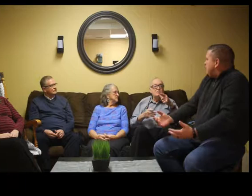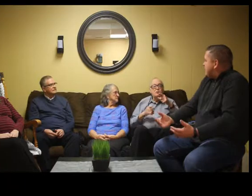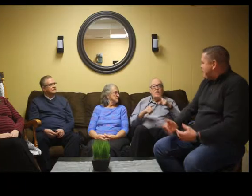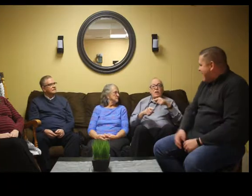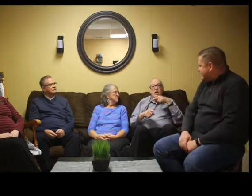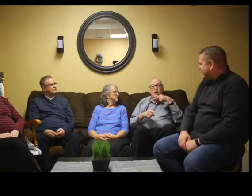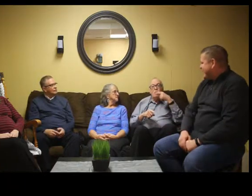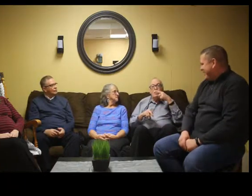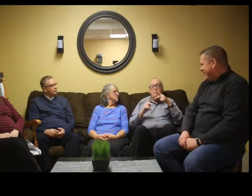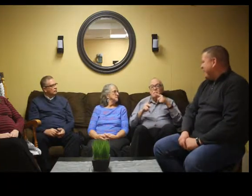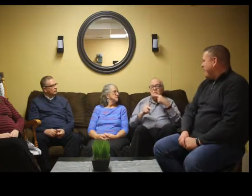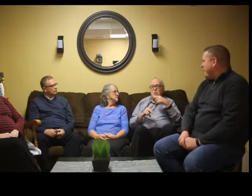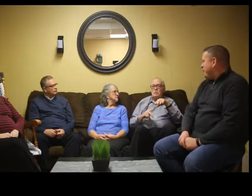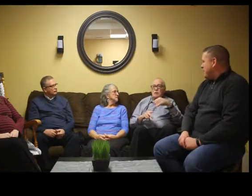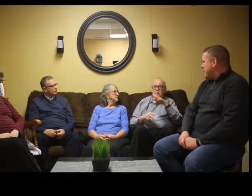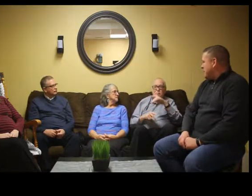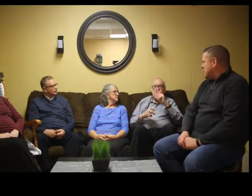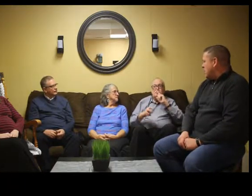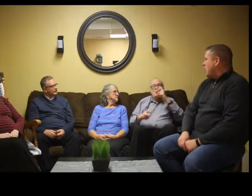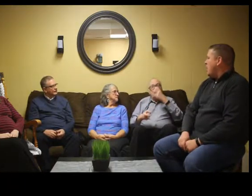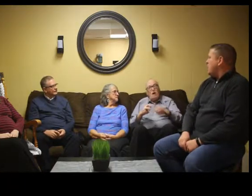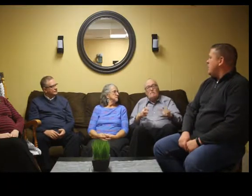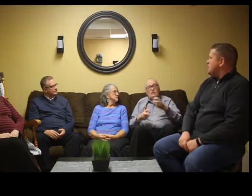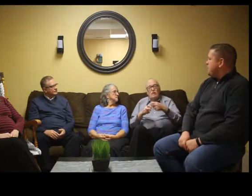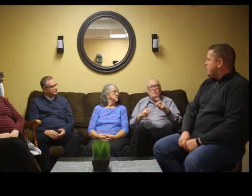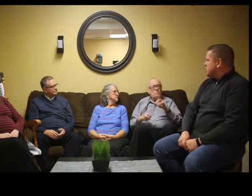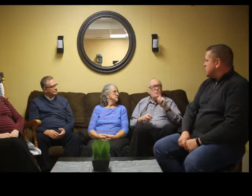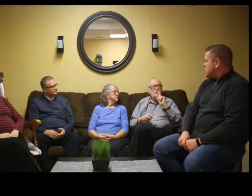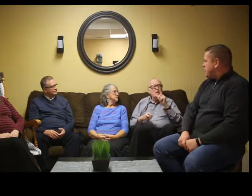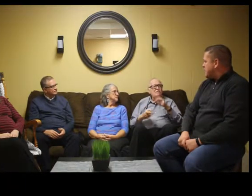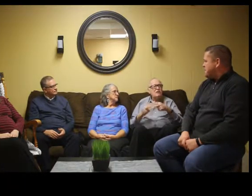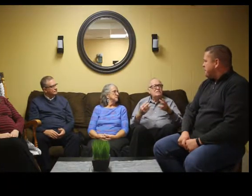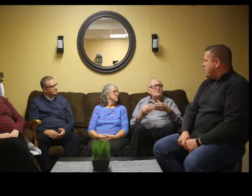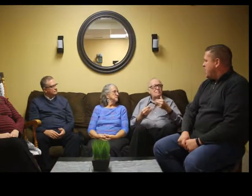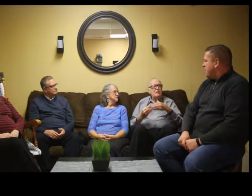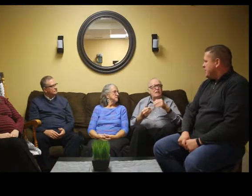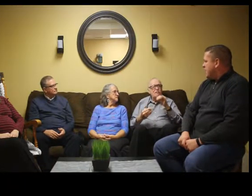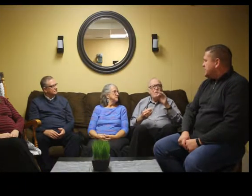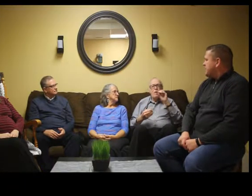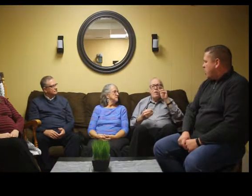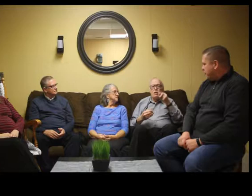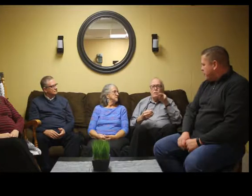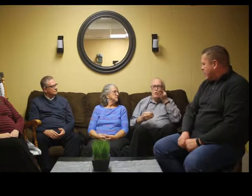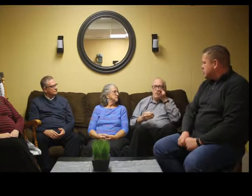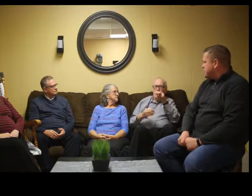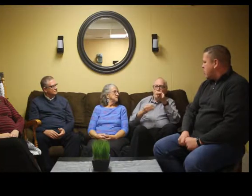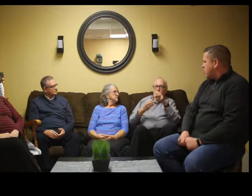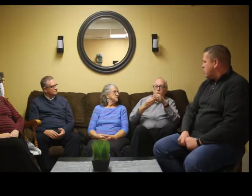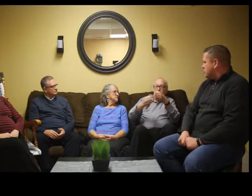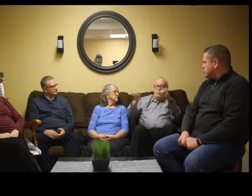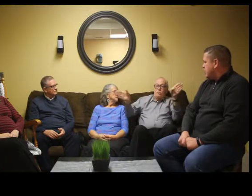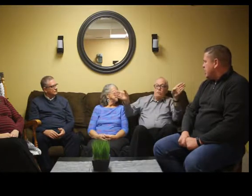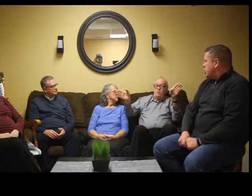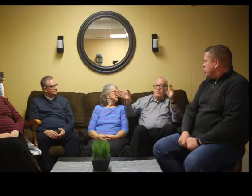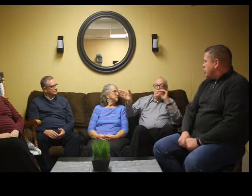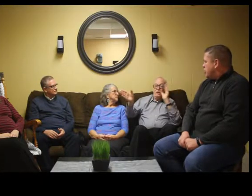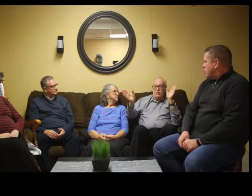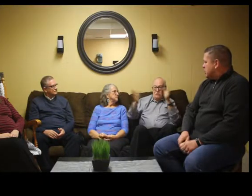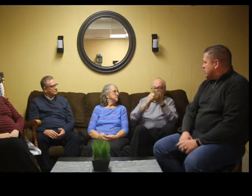it fast. While many hearing people say, oh my goodness, you fingerspell so fast. No, it's a part of our language. It's a part of our culture. You learn to understand